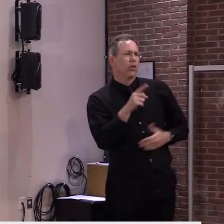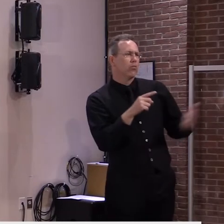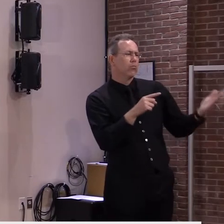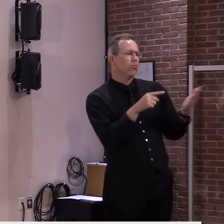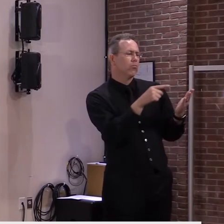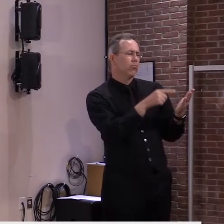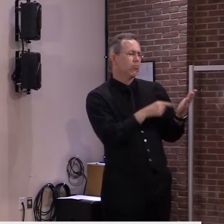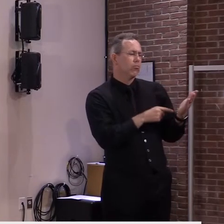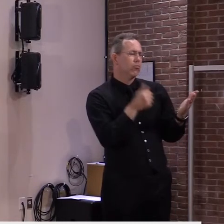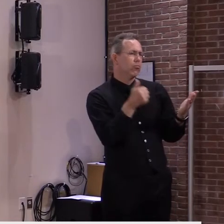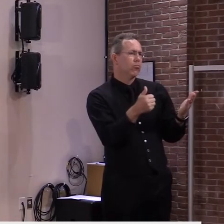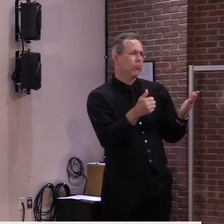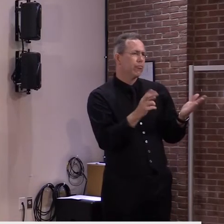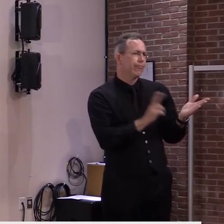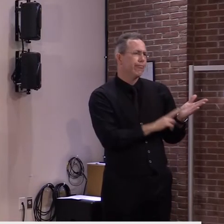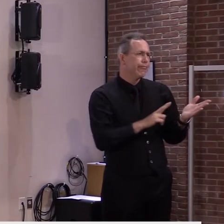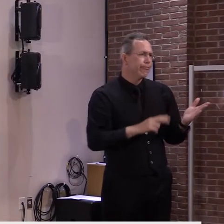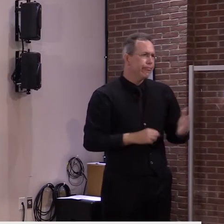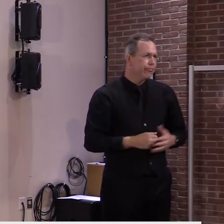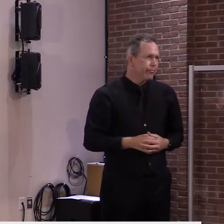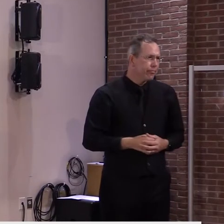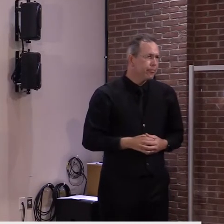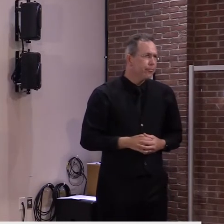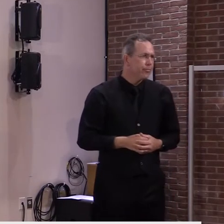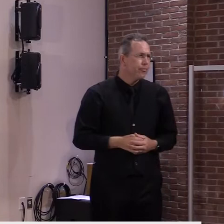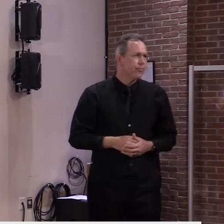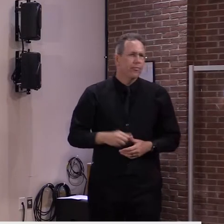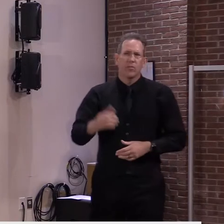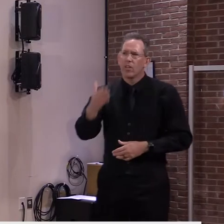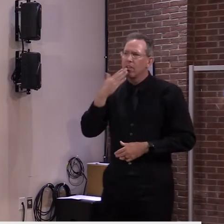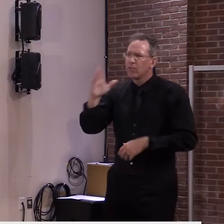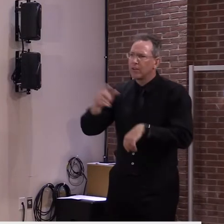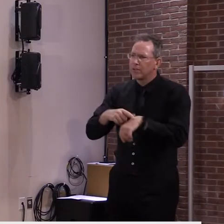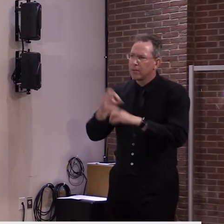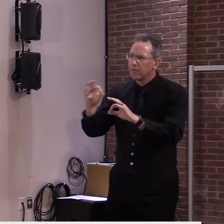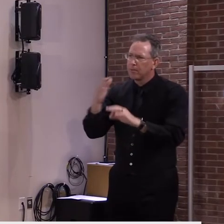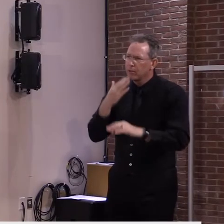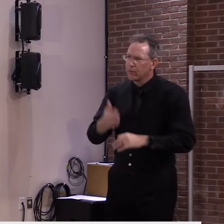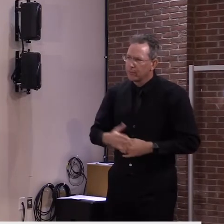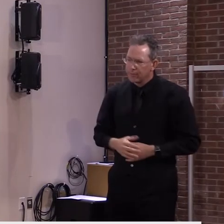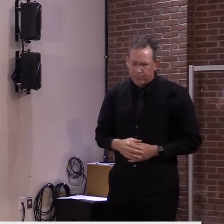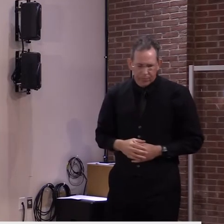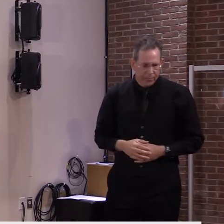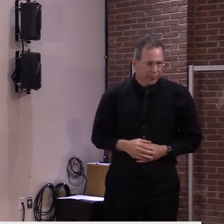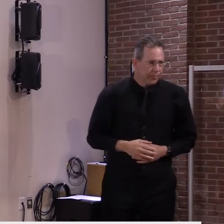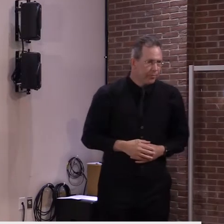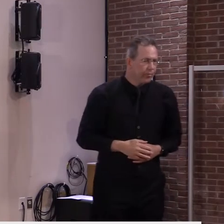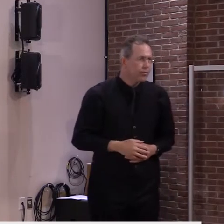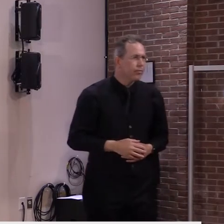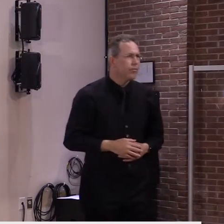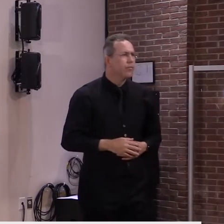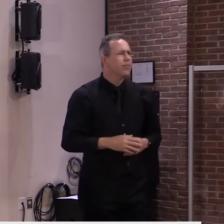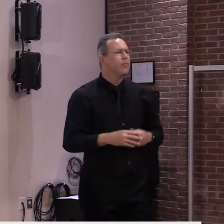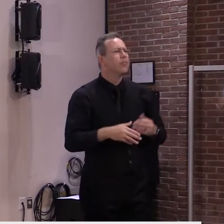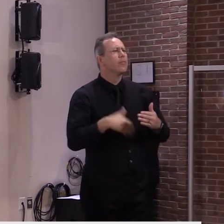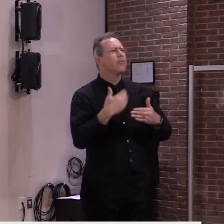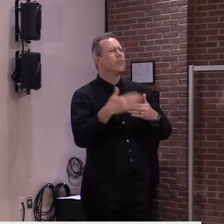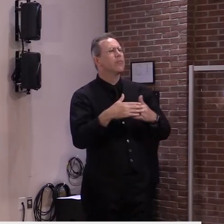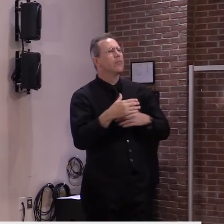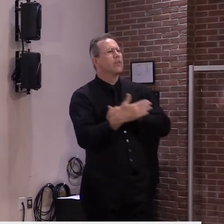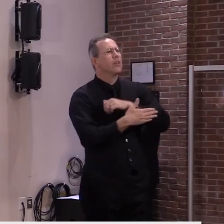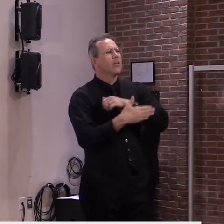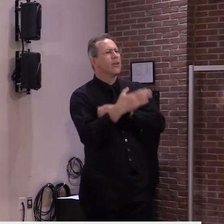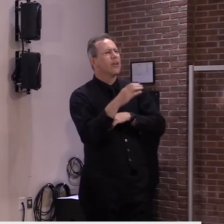Okay, I appreciate your time. Have a good day. Greg Lamoureux, the County Courier.